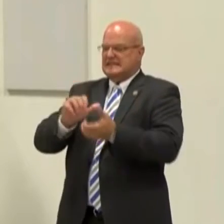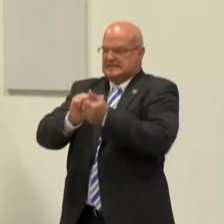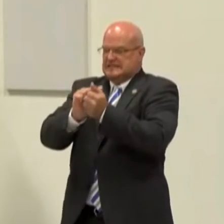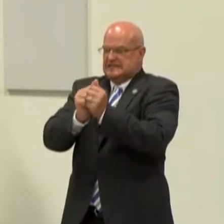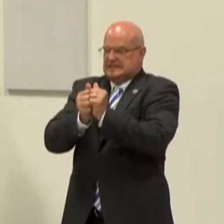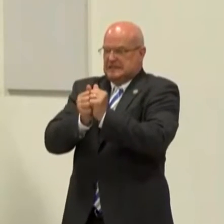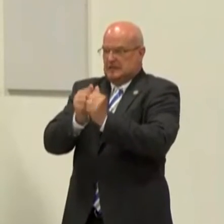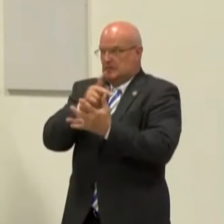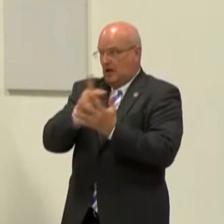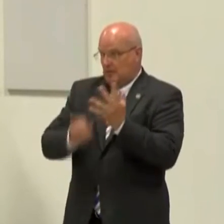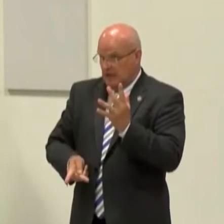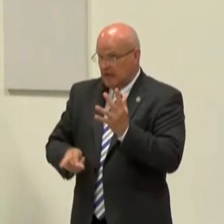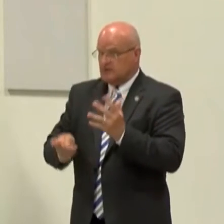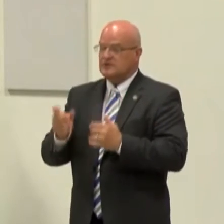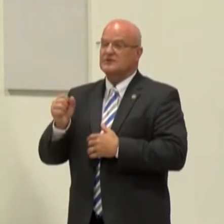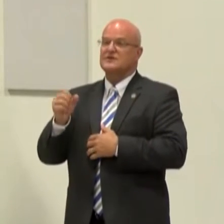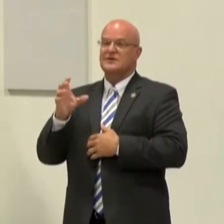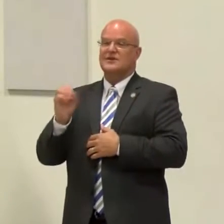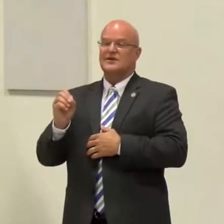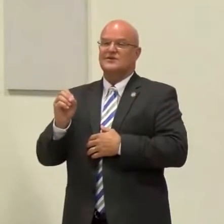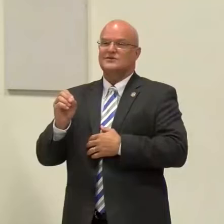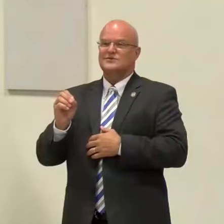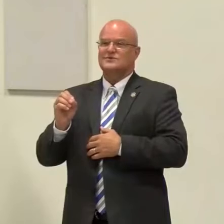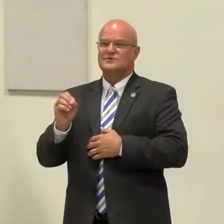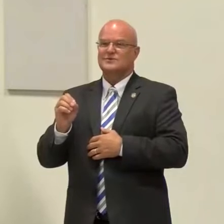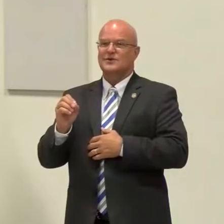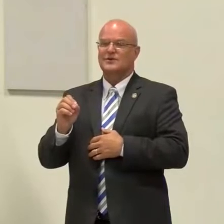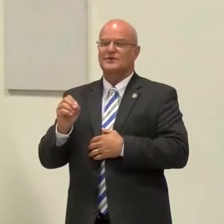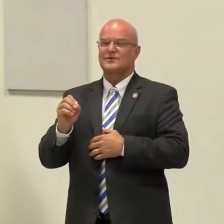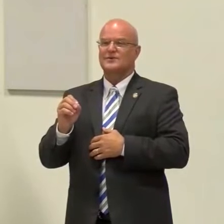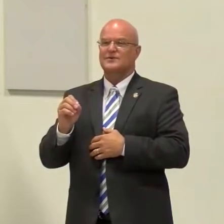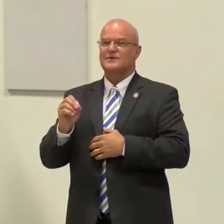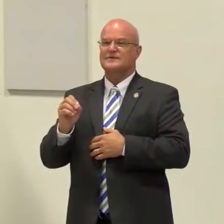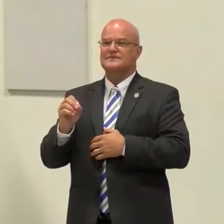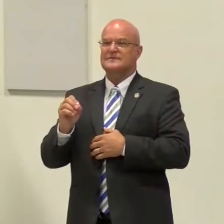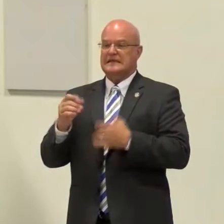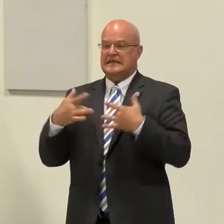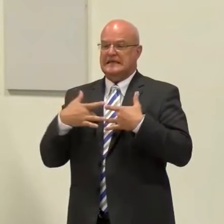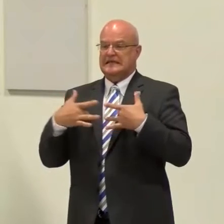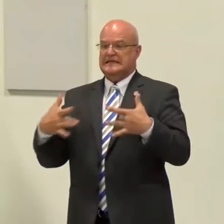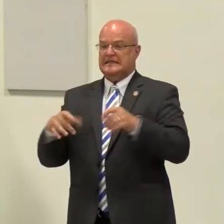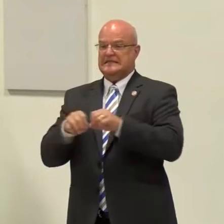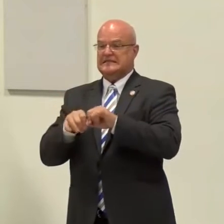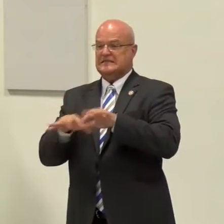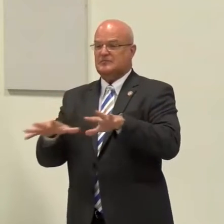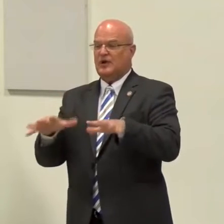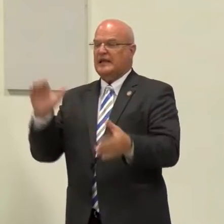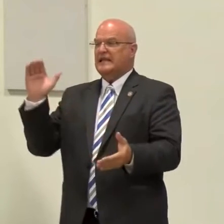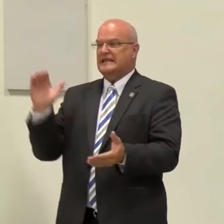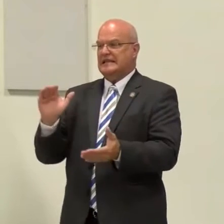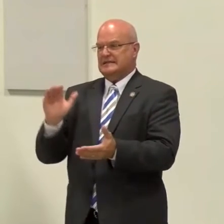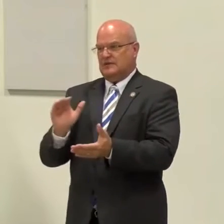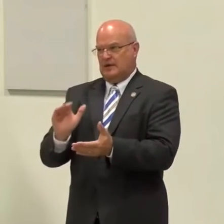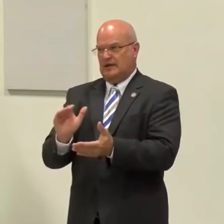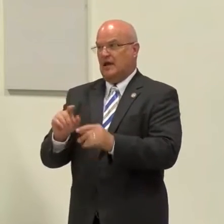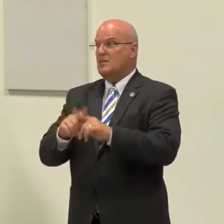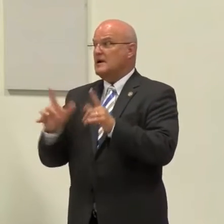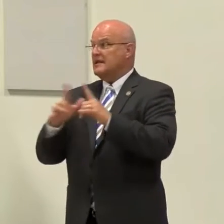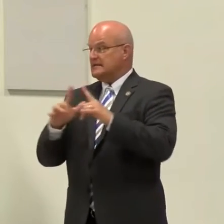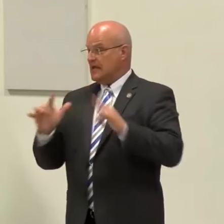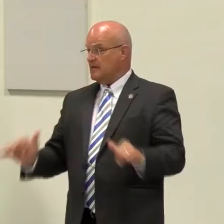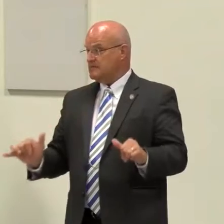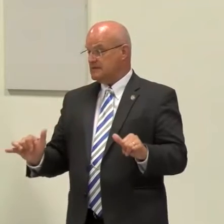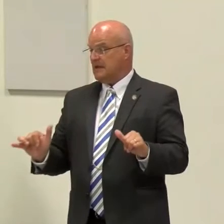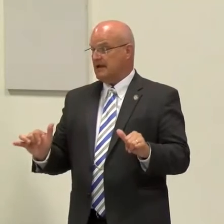in population, and so there's, it tends to spread less quickly, but at the